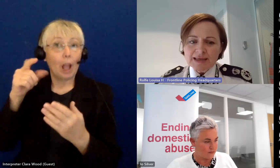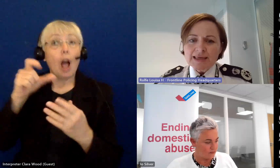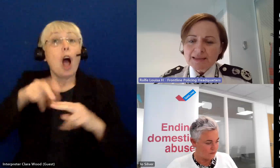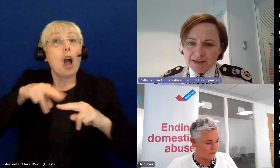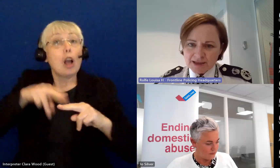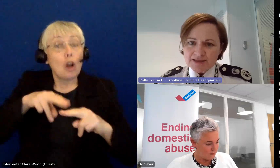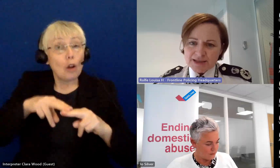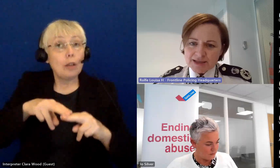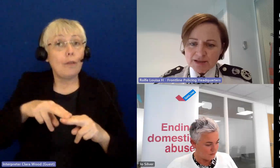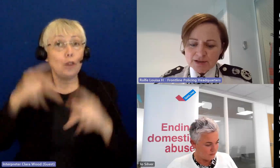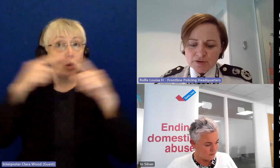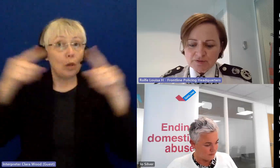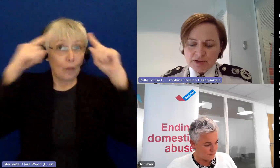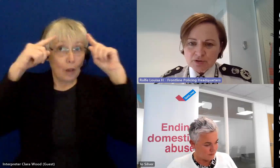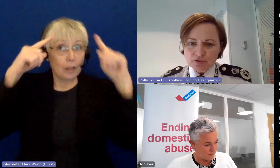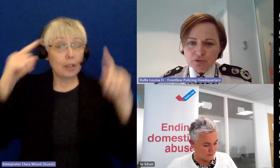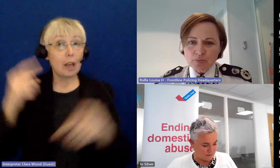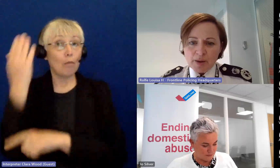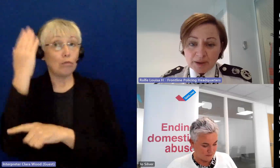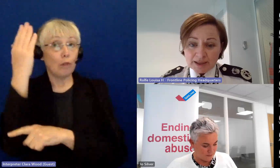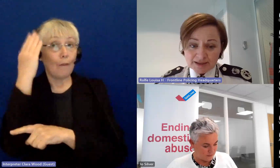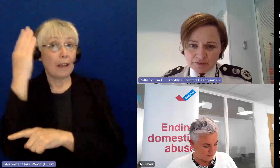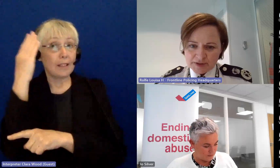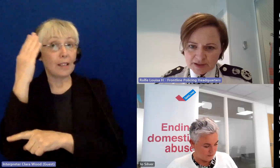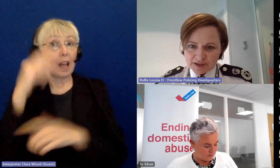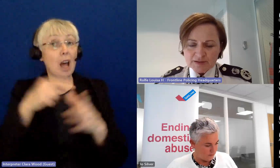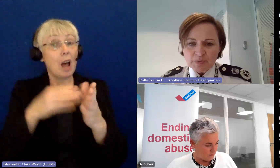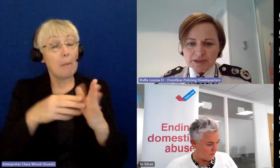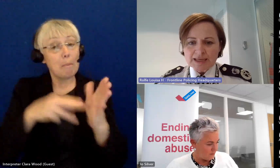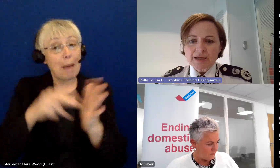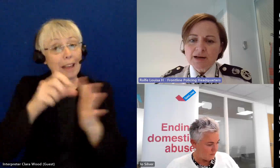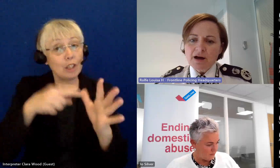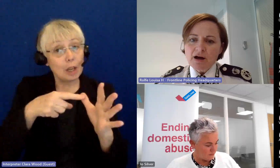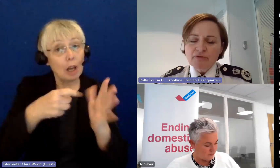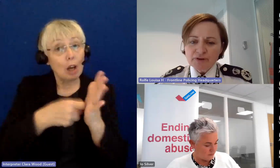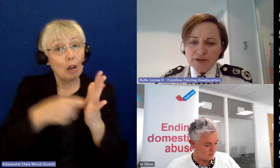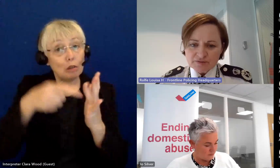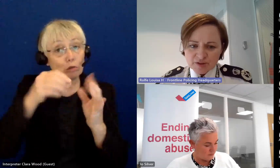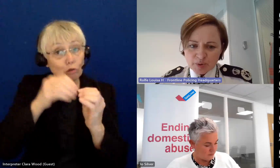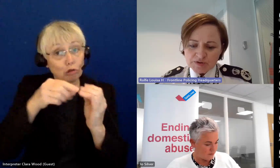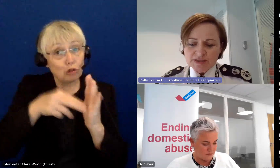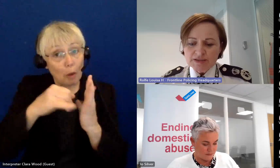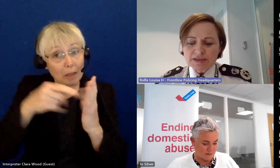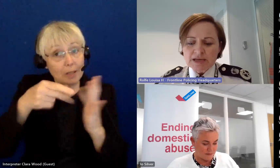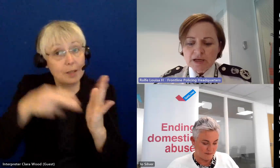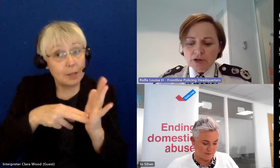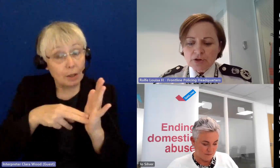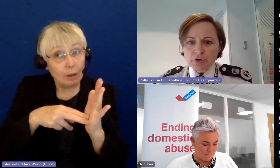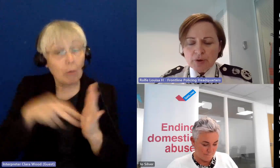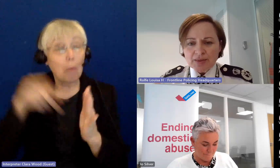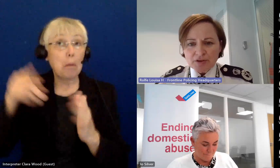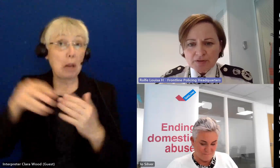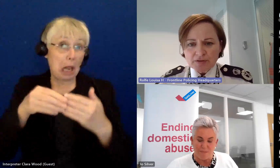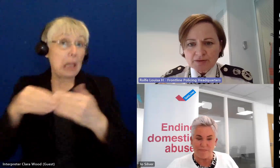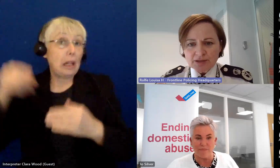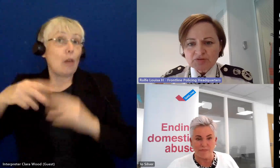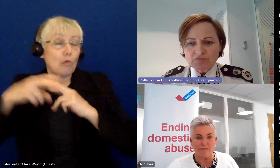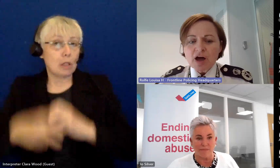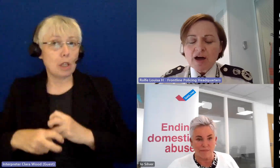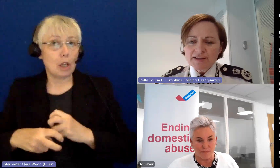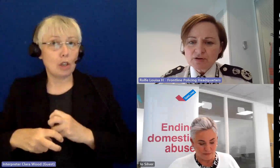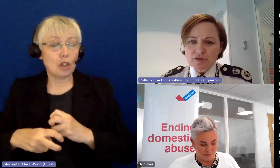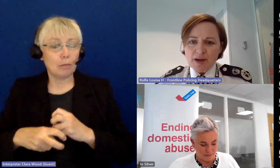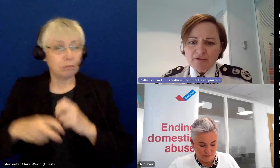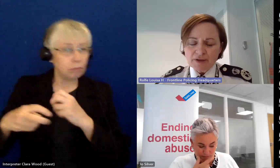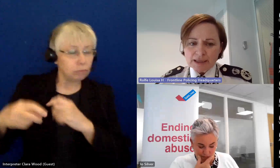there was inconsistent use of the tool by police officers, particularly our first responders, and that it